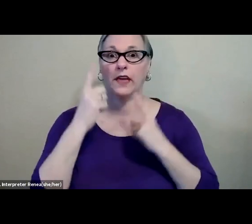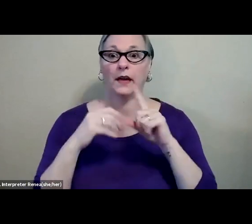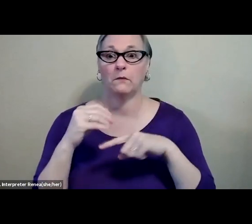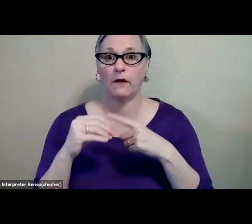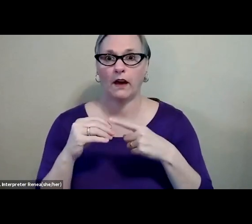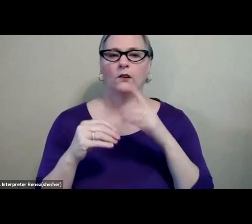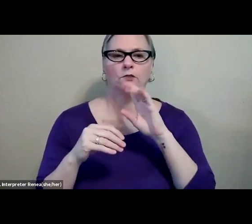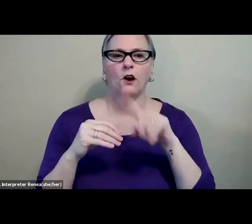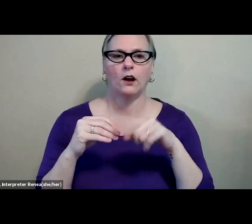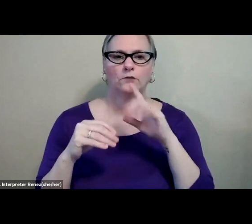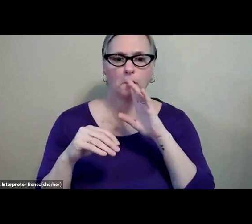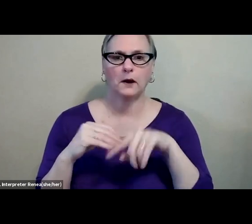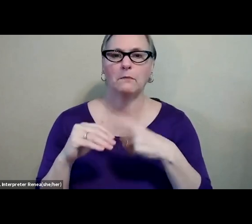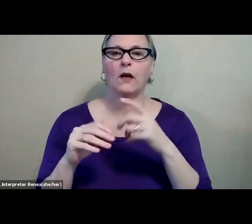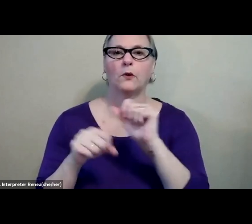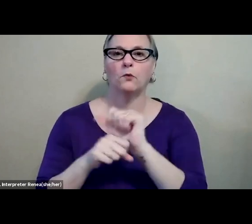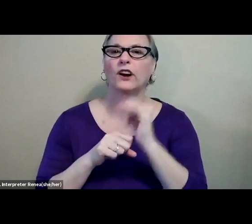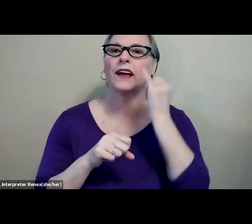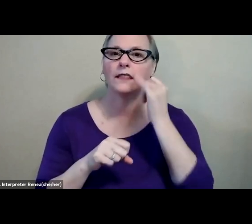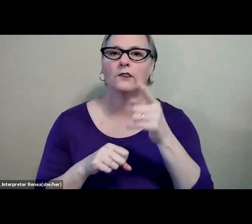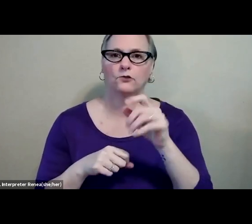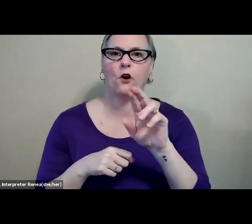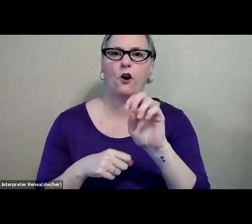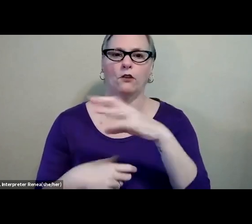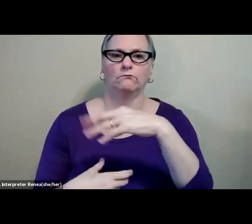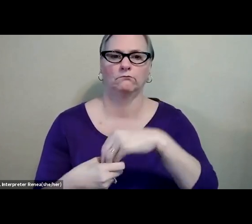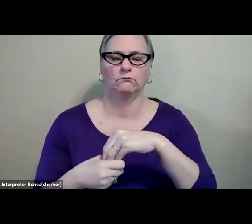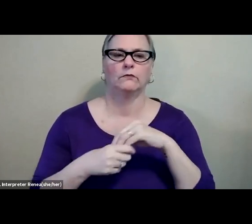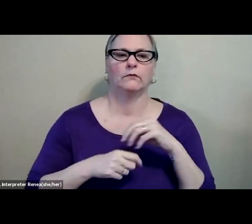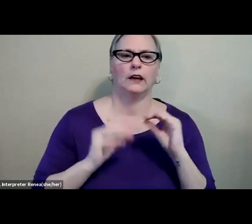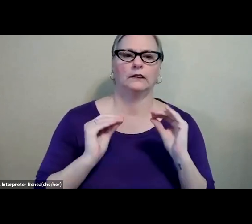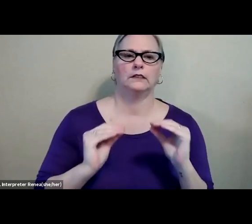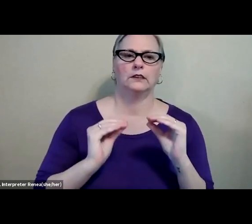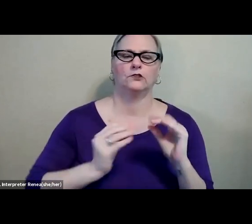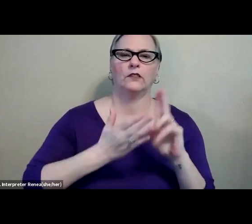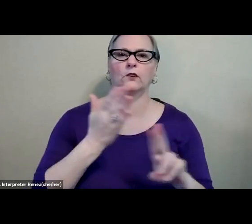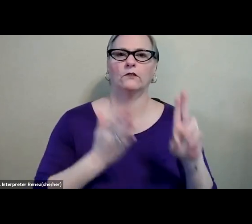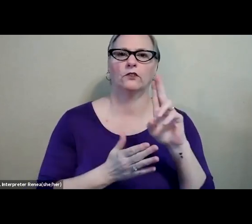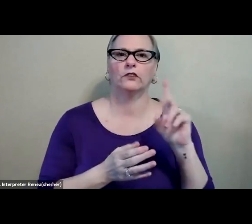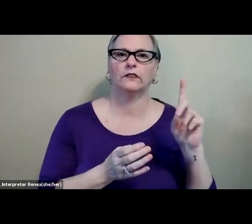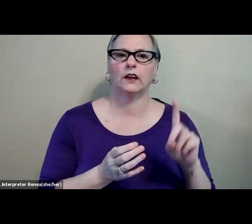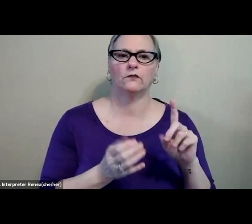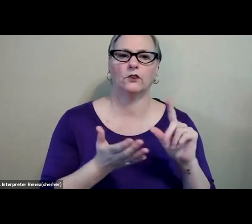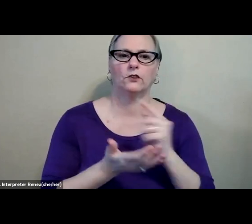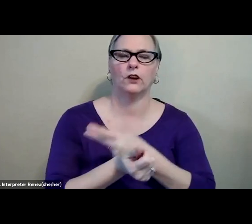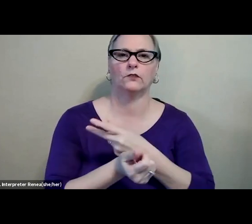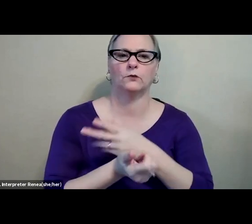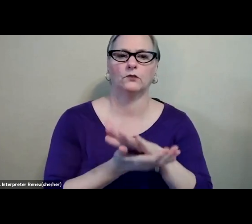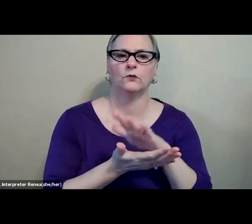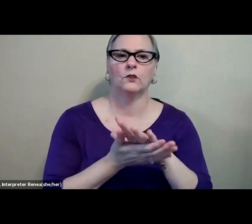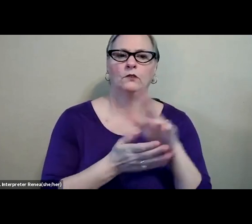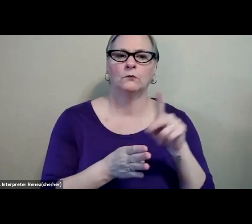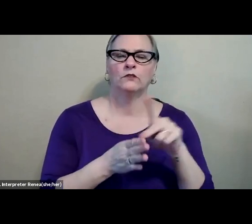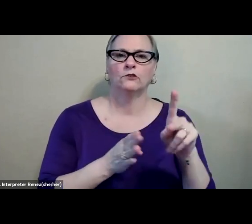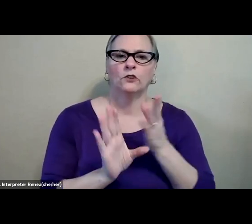also participating in it i teach in a side program at the university of denver graduate school of professional psychology and then